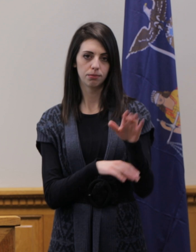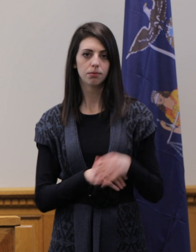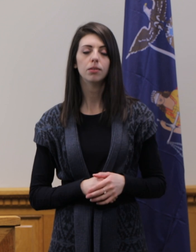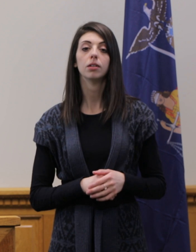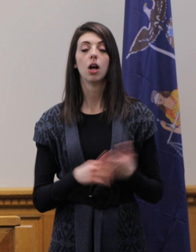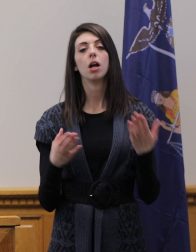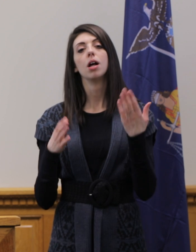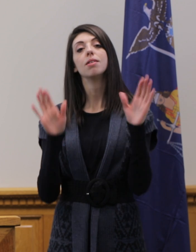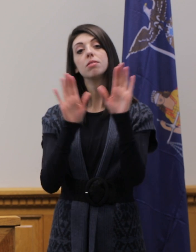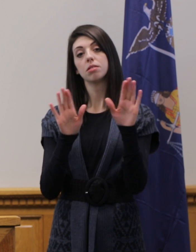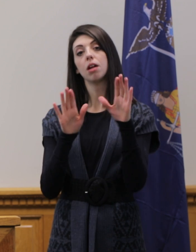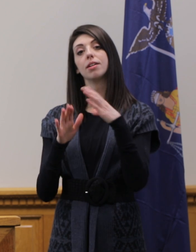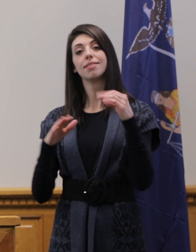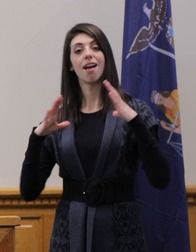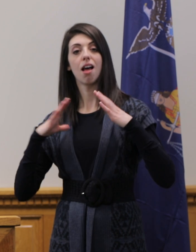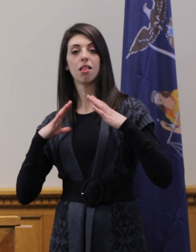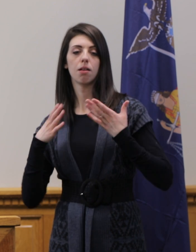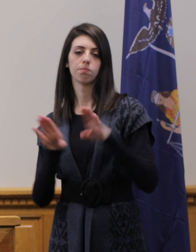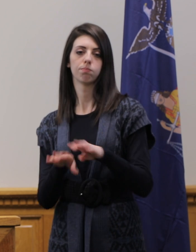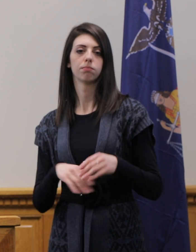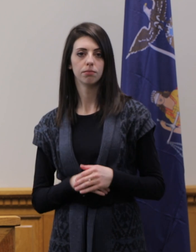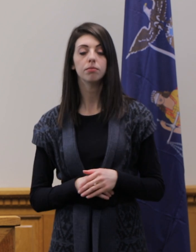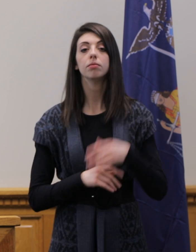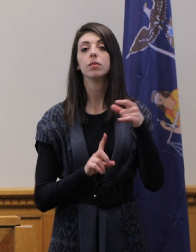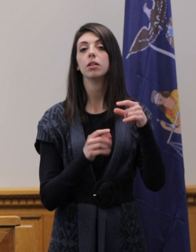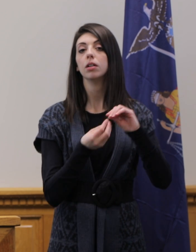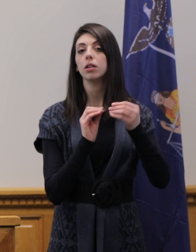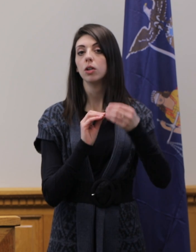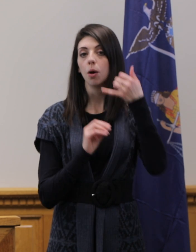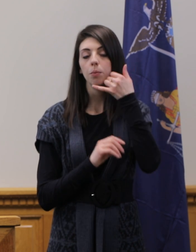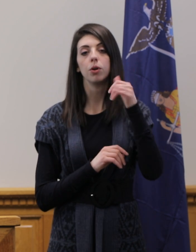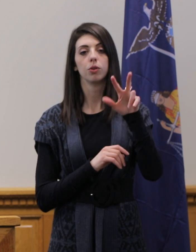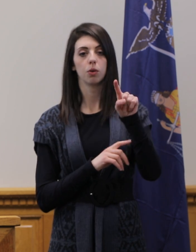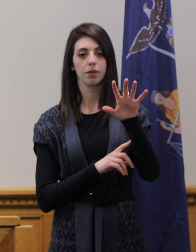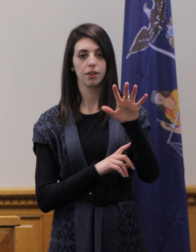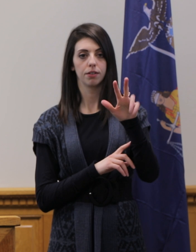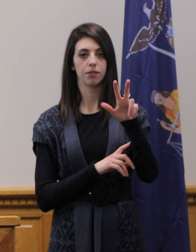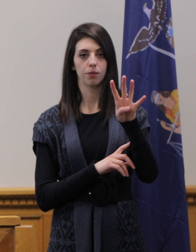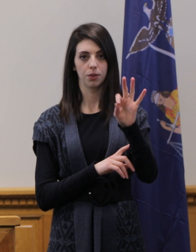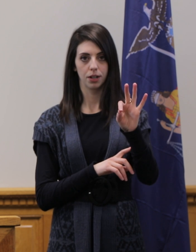is closed on Sundays and holidays. The number to call is